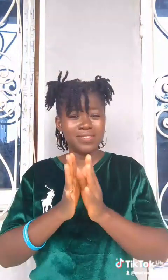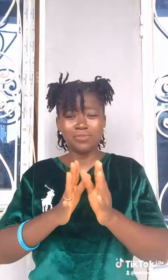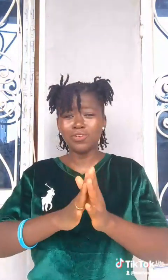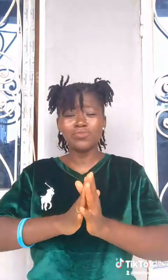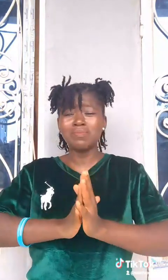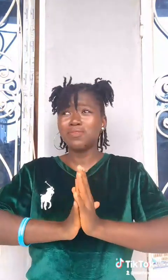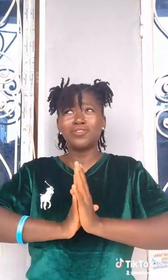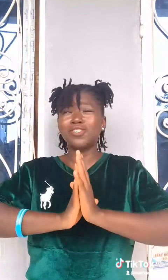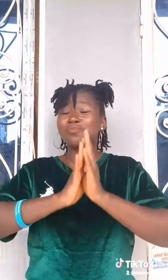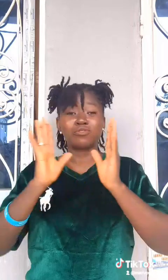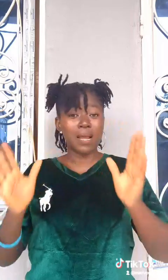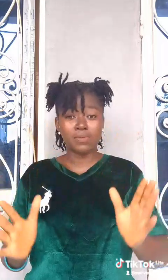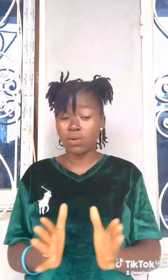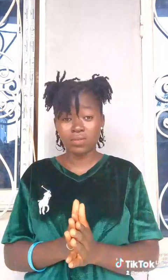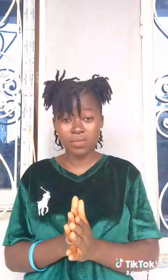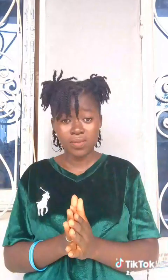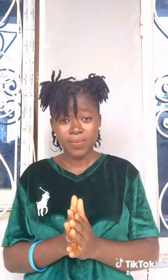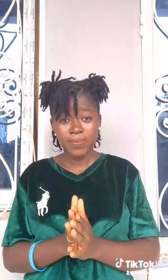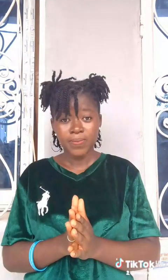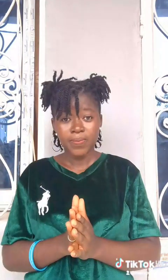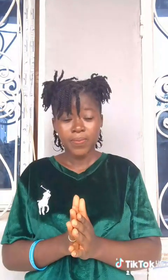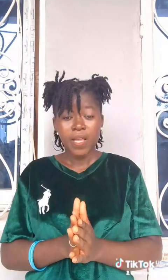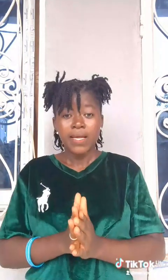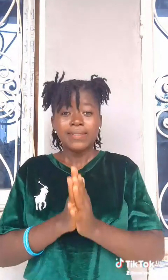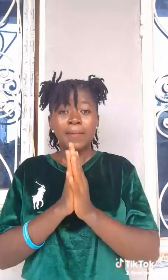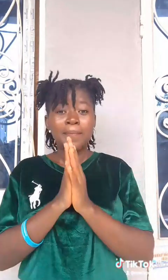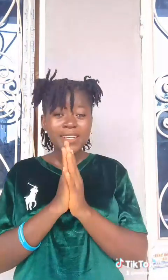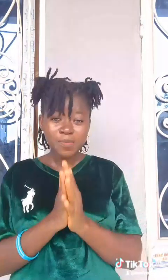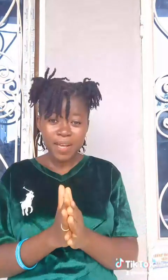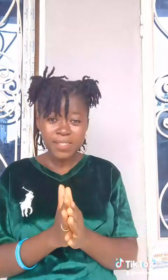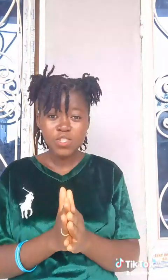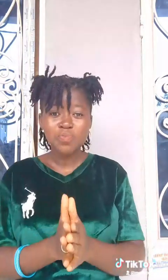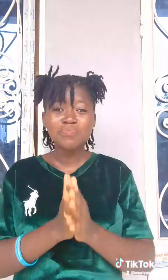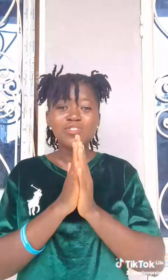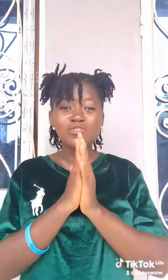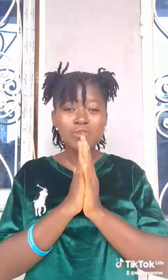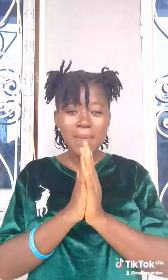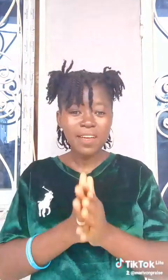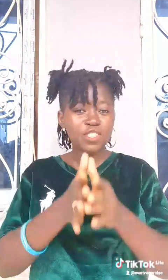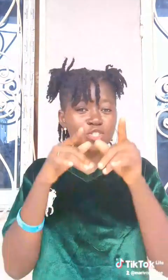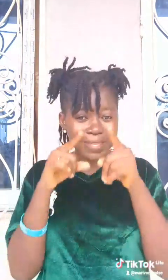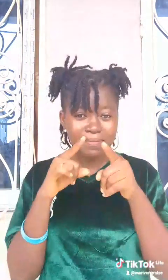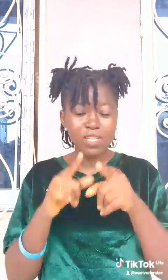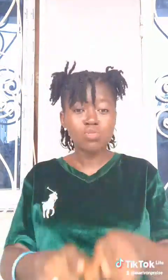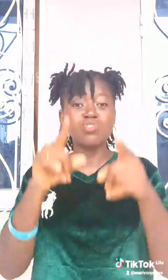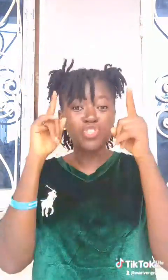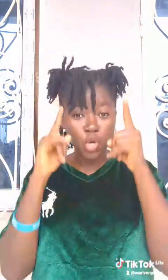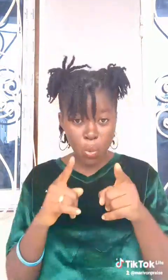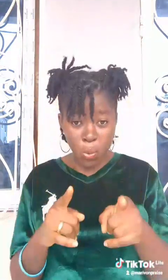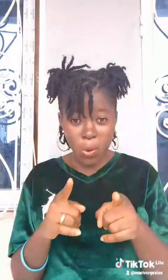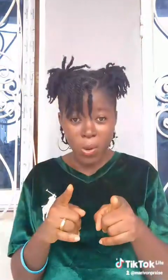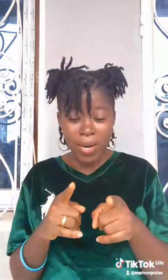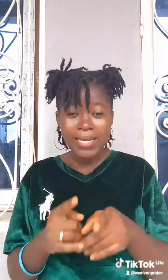this. We just want people to just prescribe to us. The best person to prescribe a treatment to you is